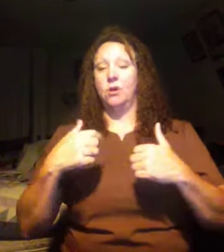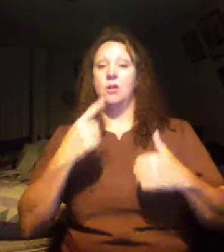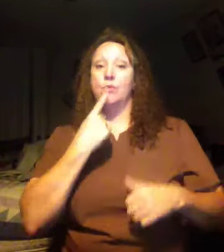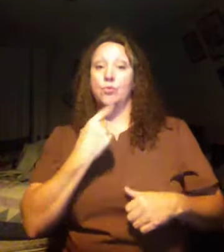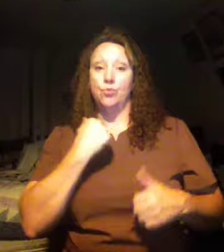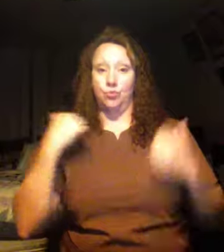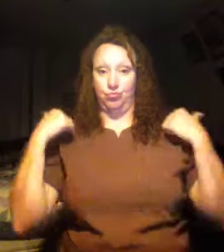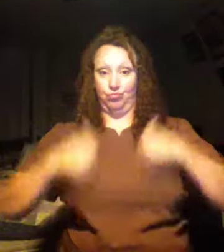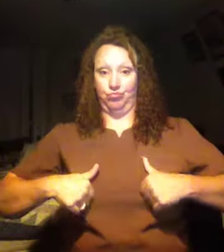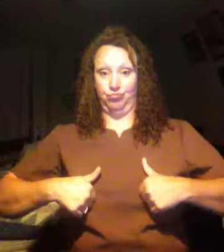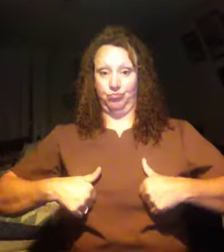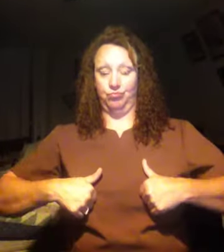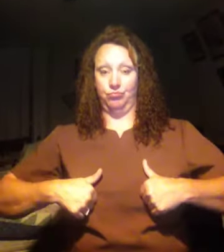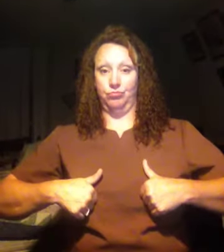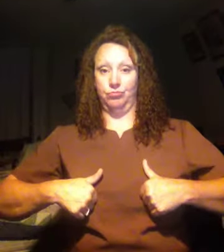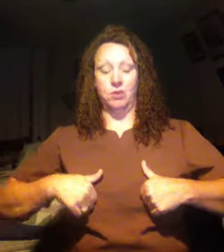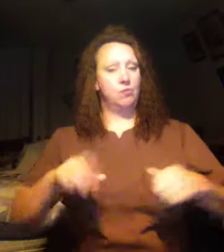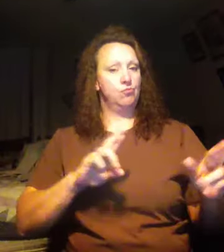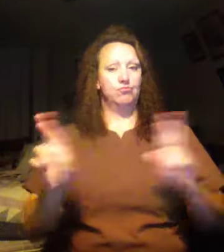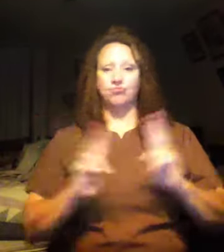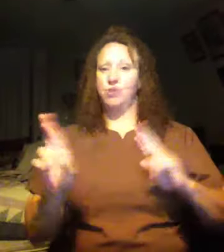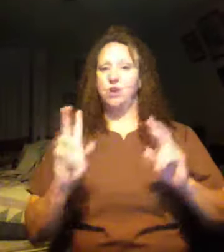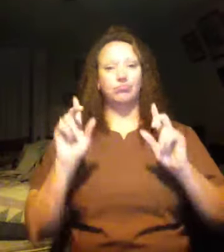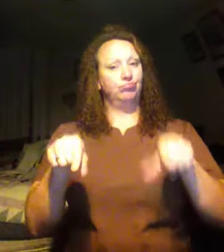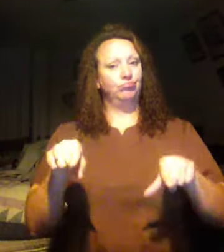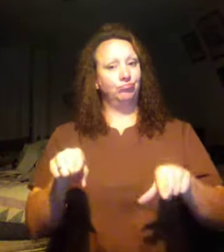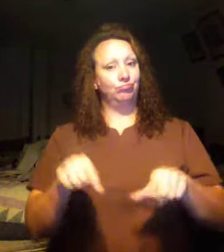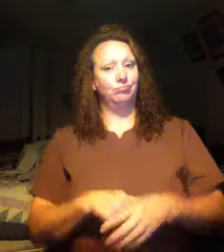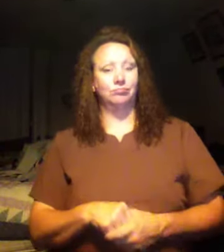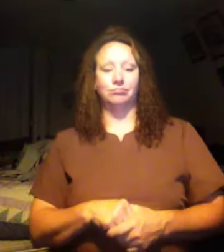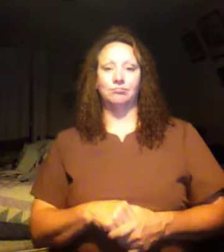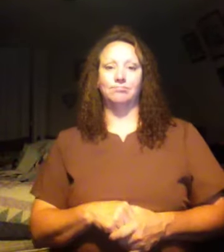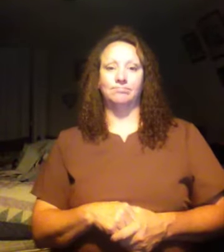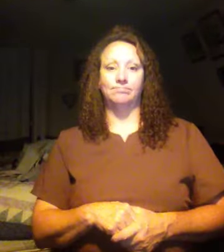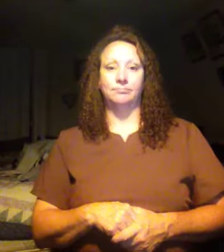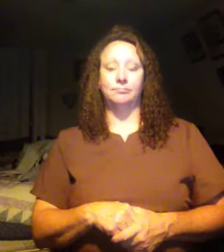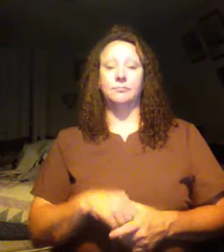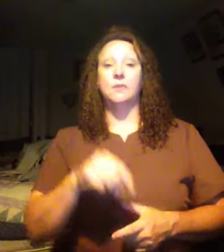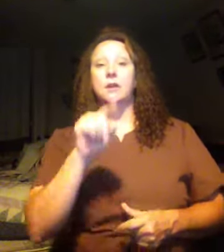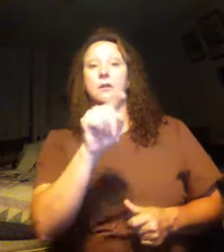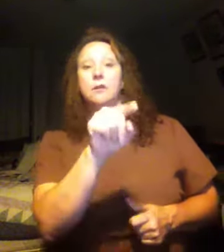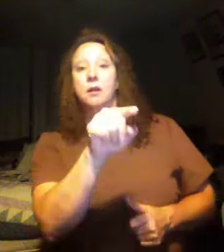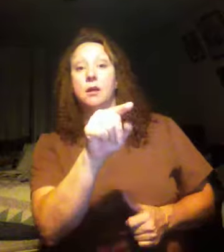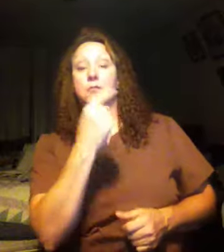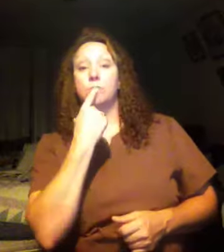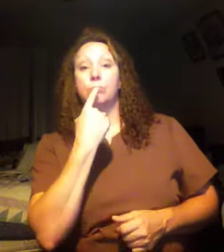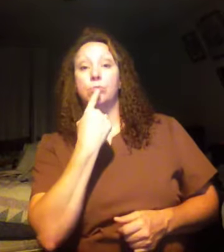Okay, that would be distance. Chris? Being sure that people know how to